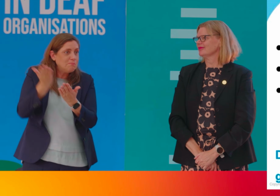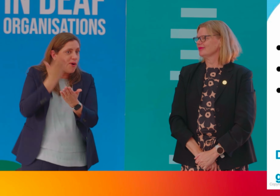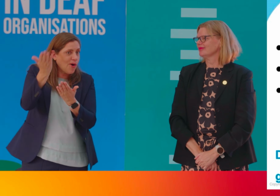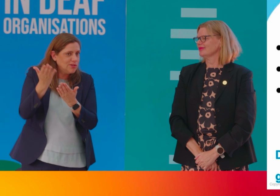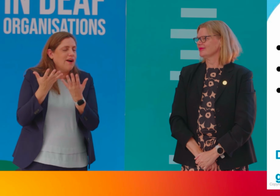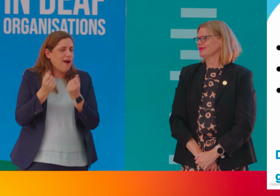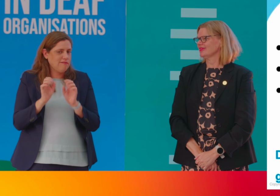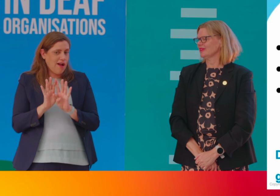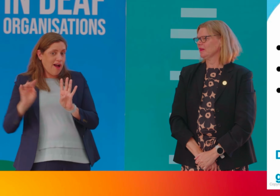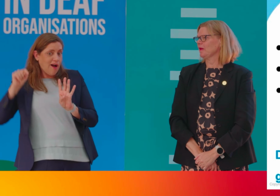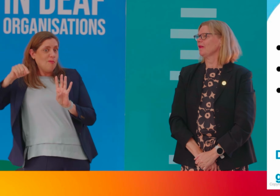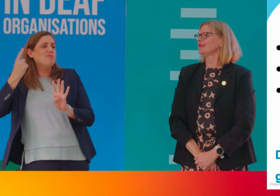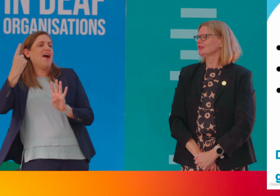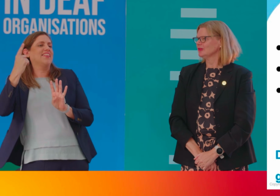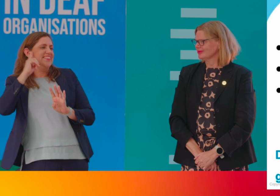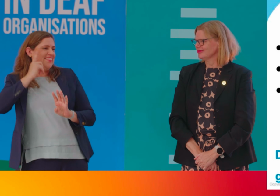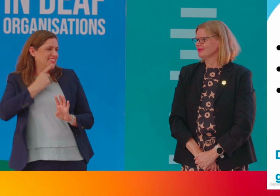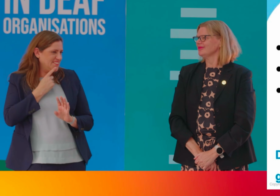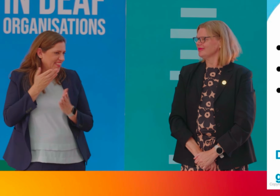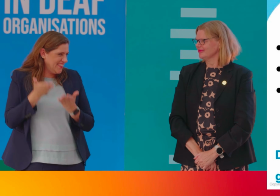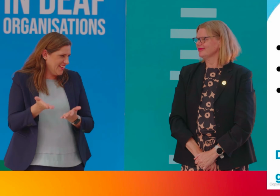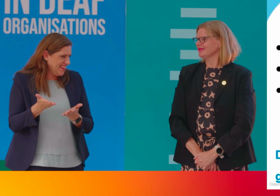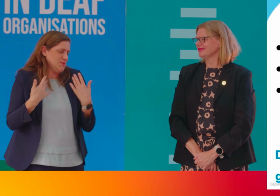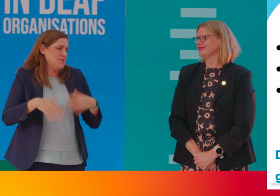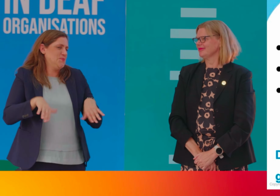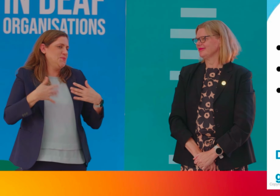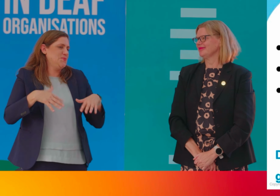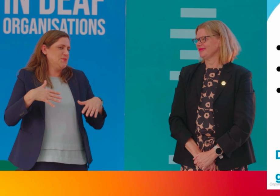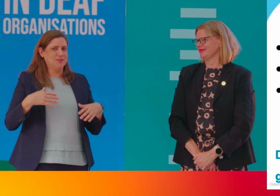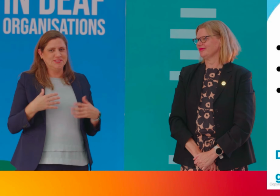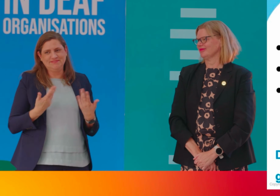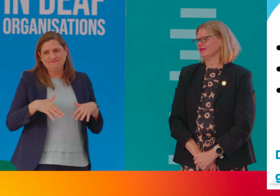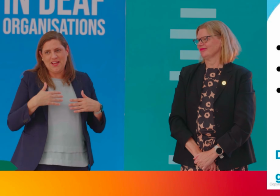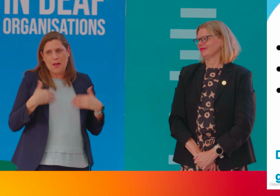When nominations from state parties were being reviewed,